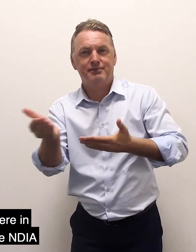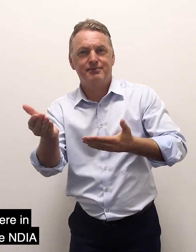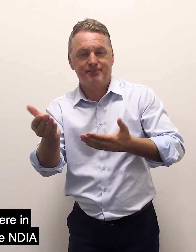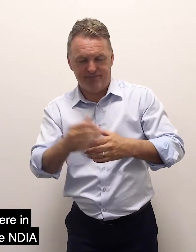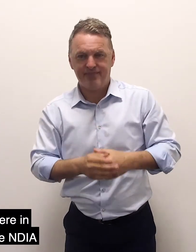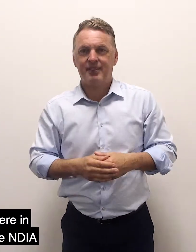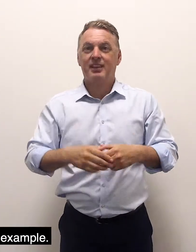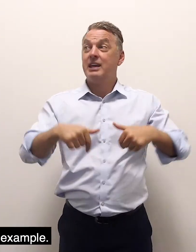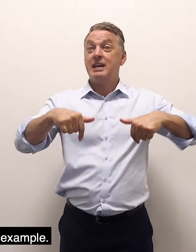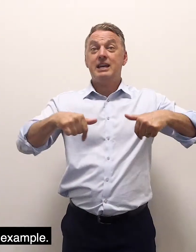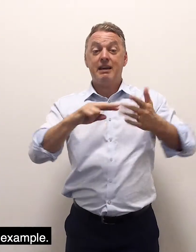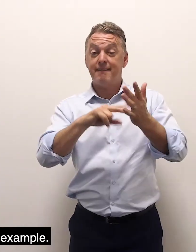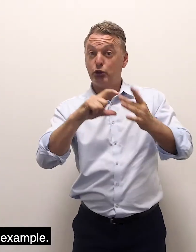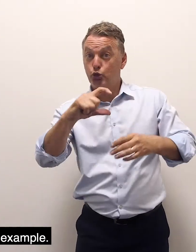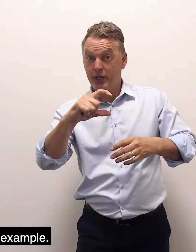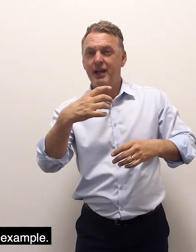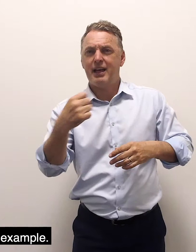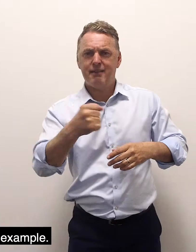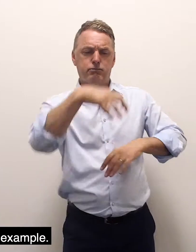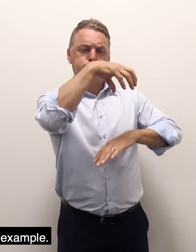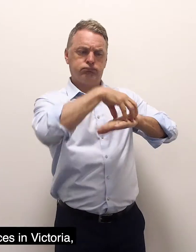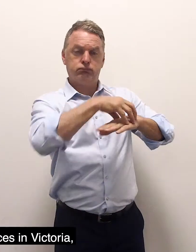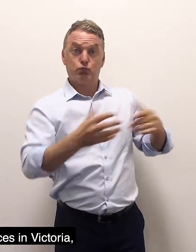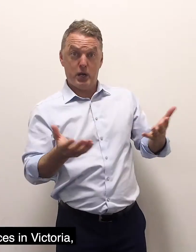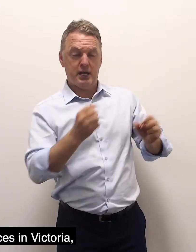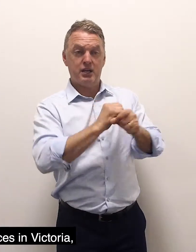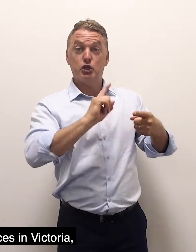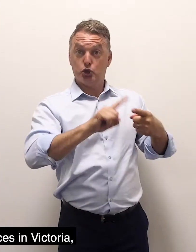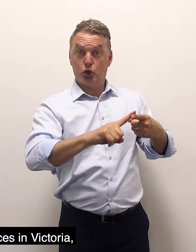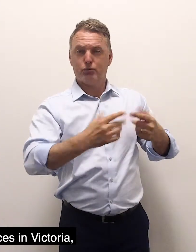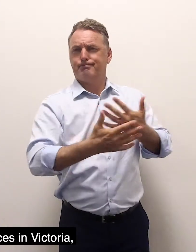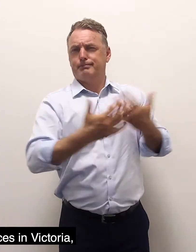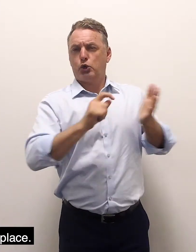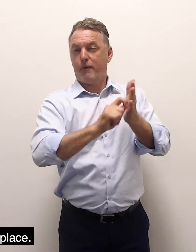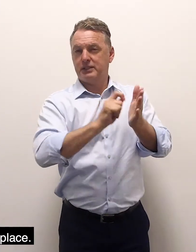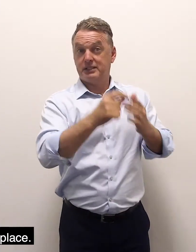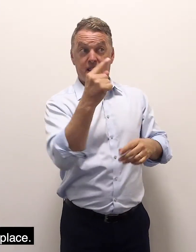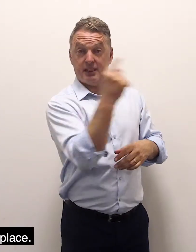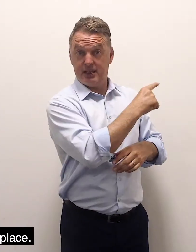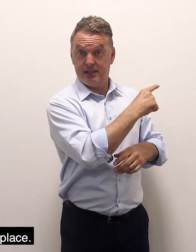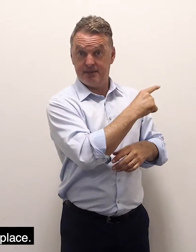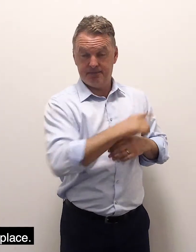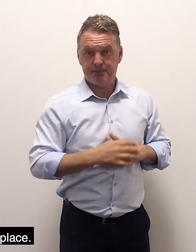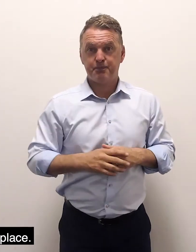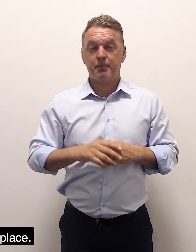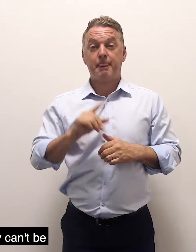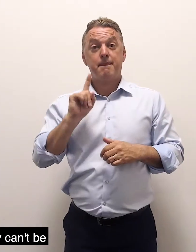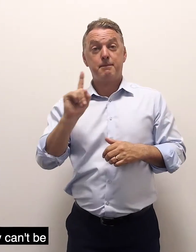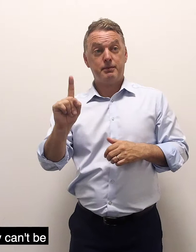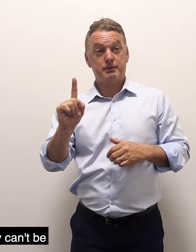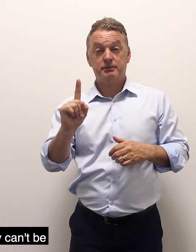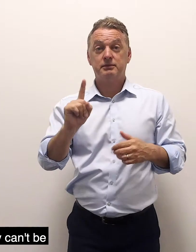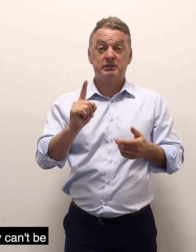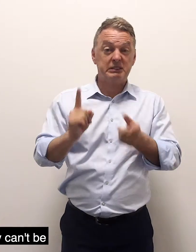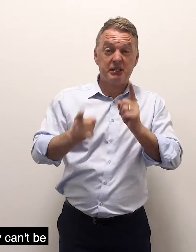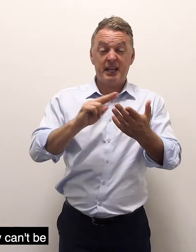we have the NDIA based at Geelong, for example. Now they are in other places in Victoria, but that's just one place.